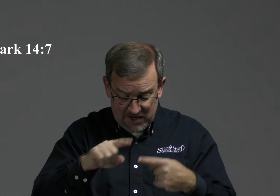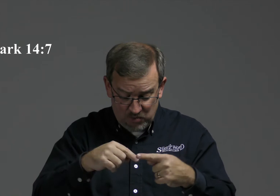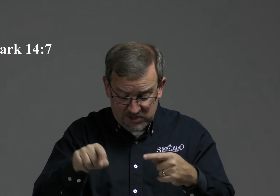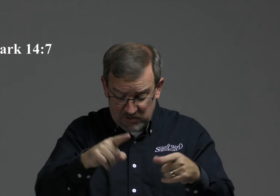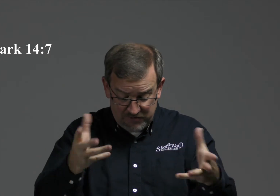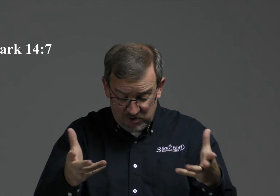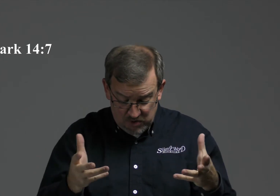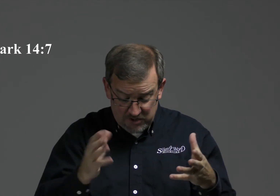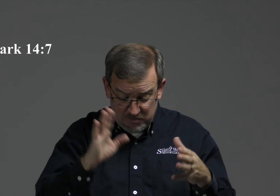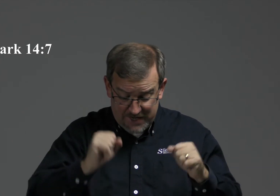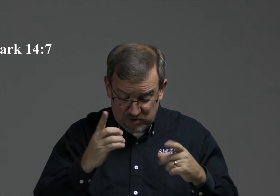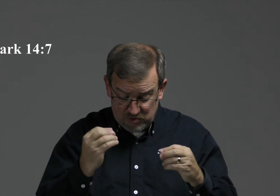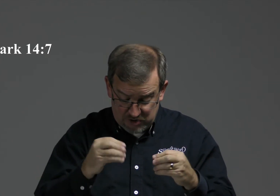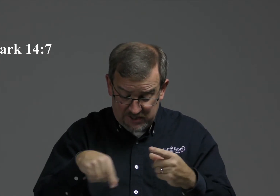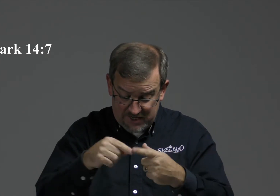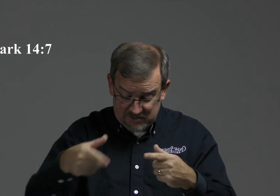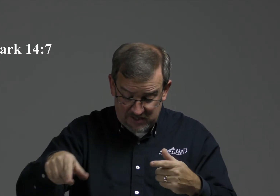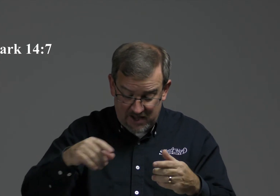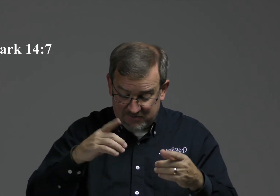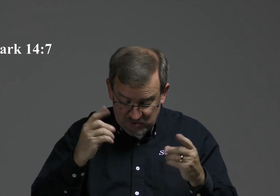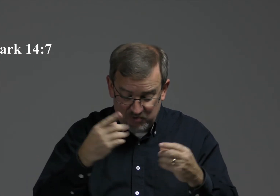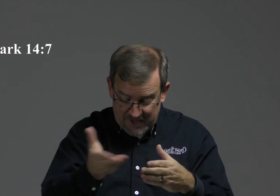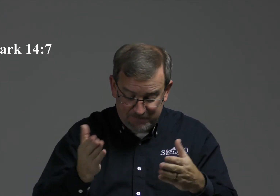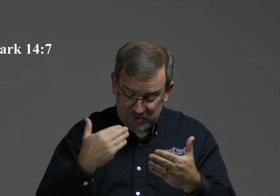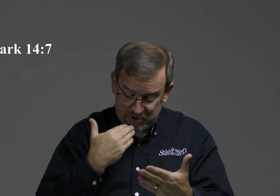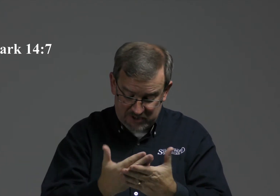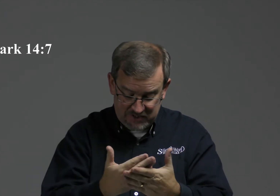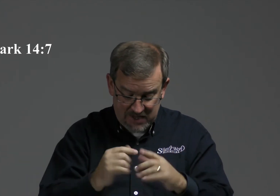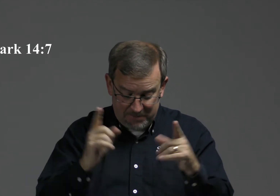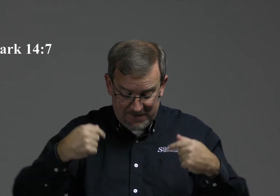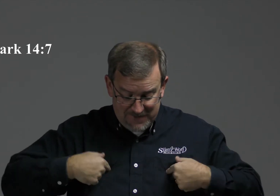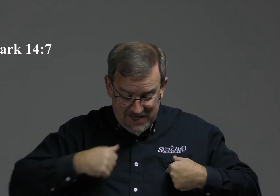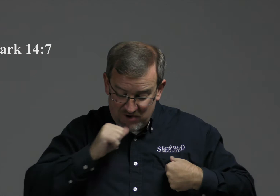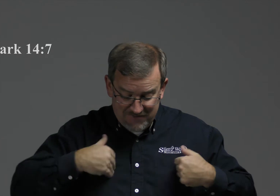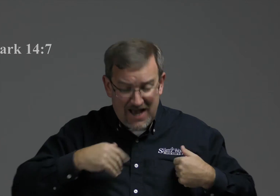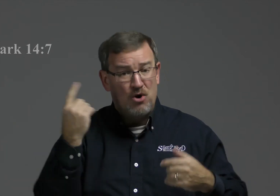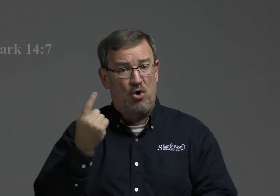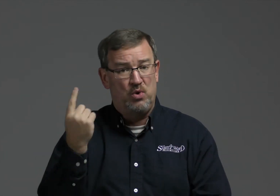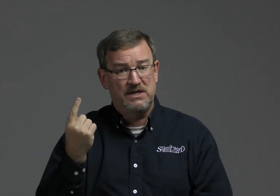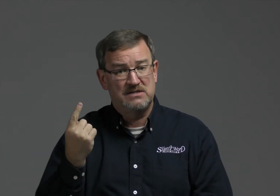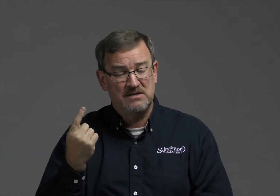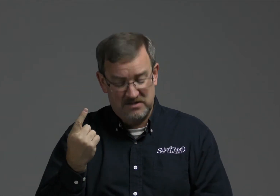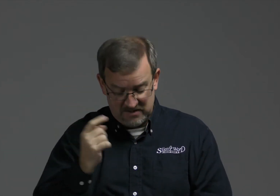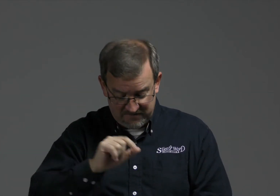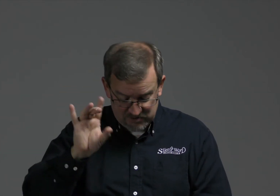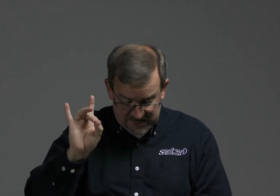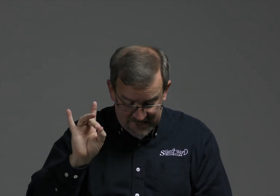and whensoever you will, you may do good unto do them good. But me you have not always. Verse